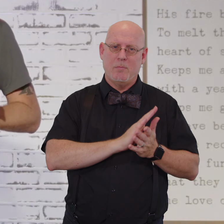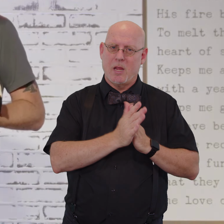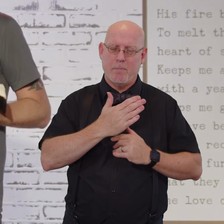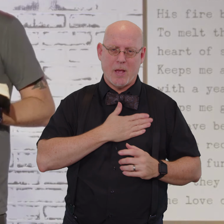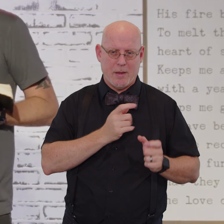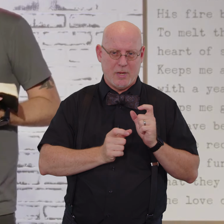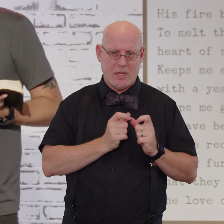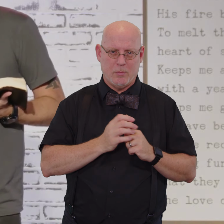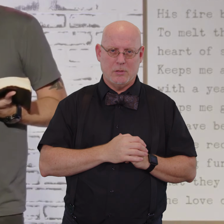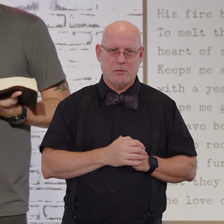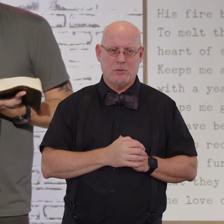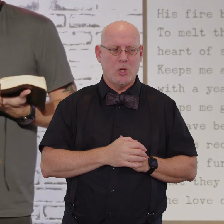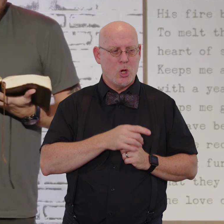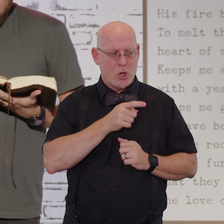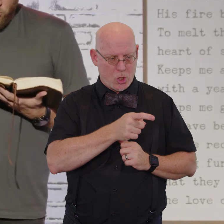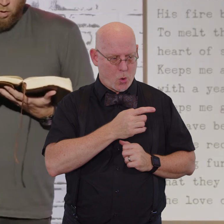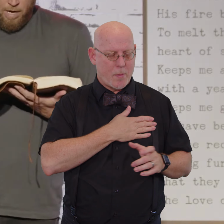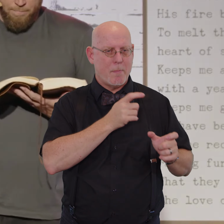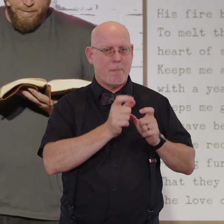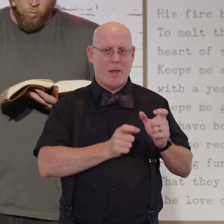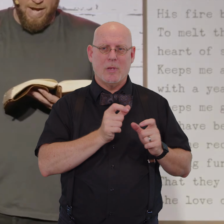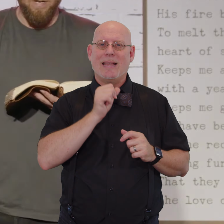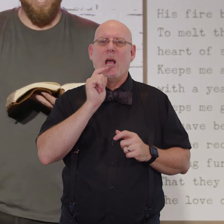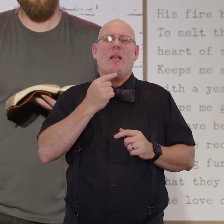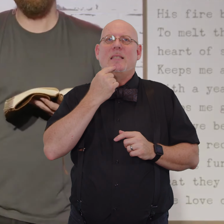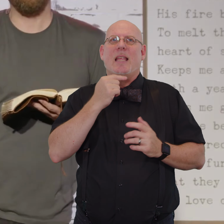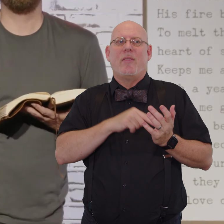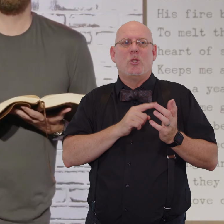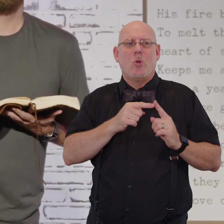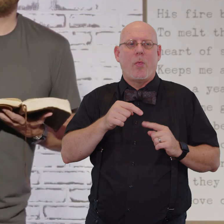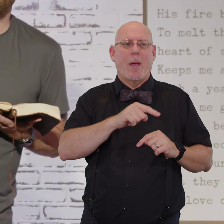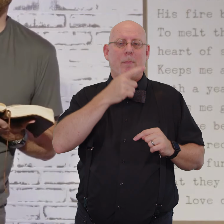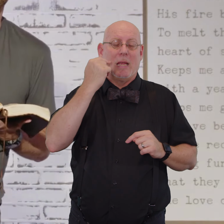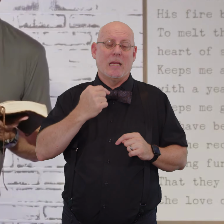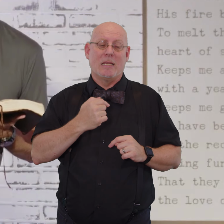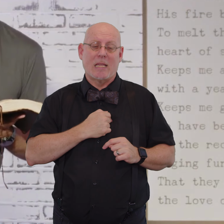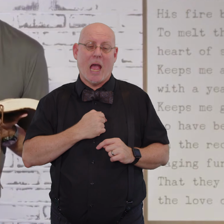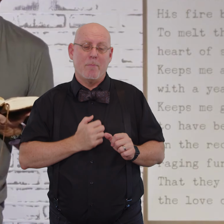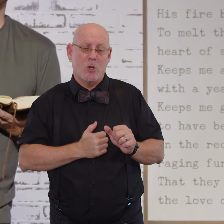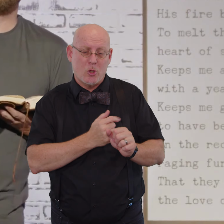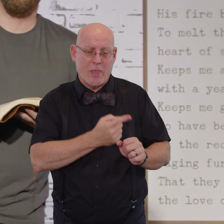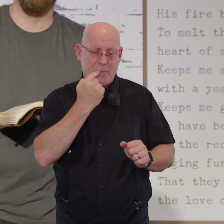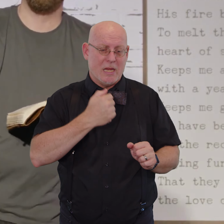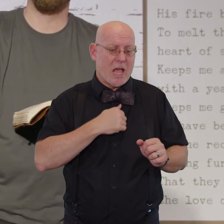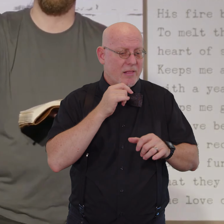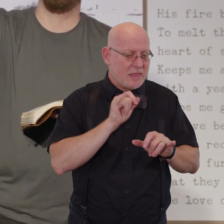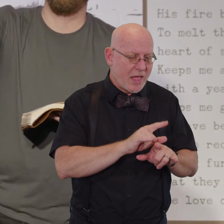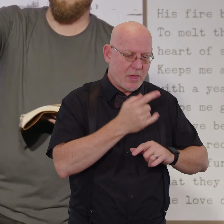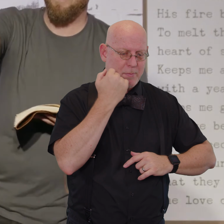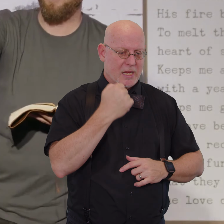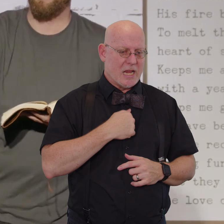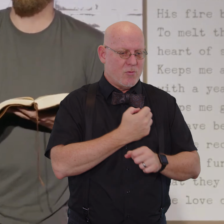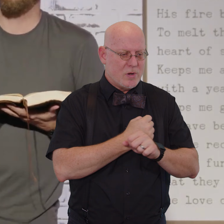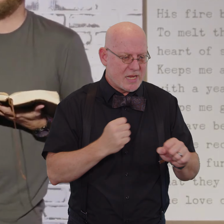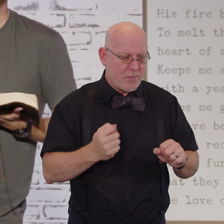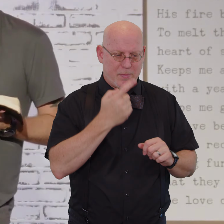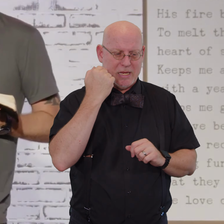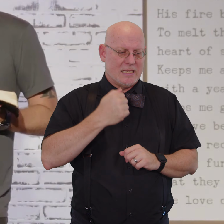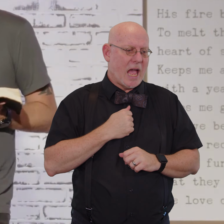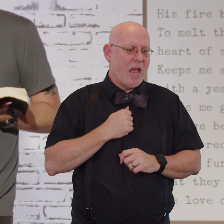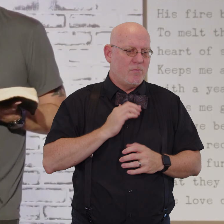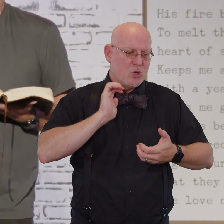to be my people you are my people and not only will I say this to them but because I have pursued them because I have loved them because I have